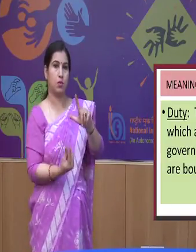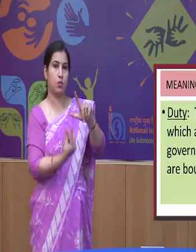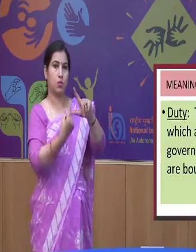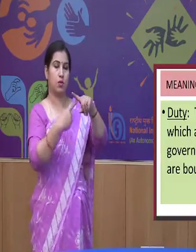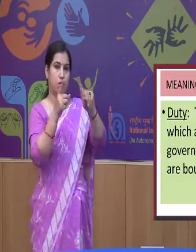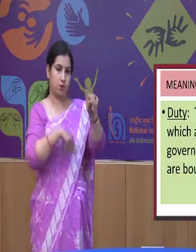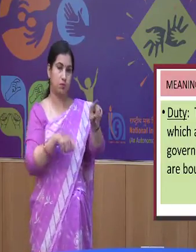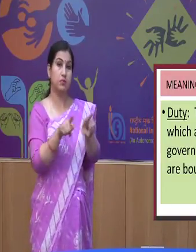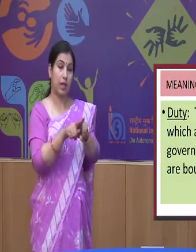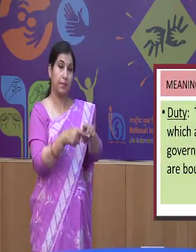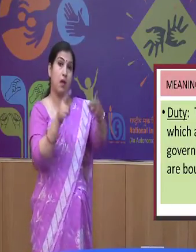Similarly, there is another word